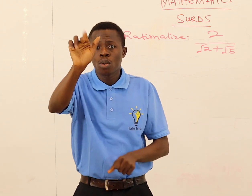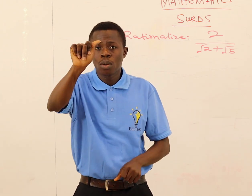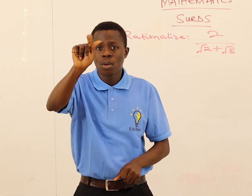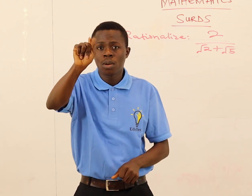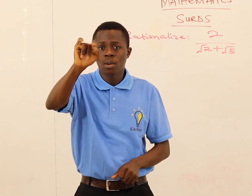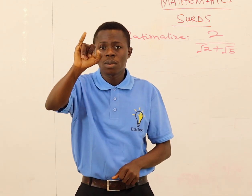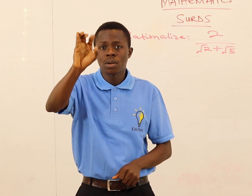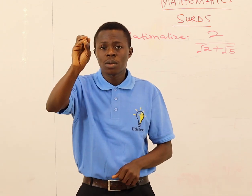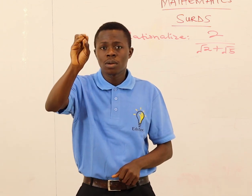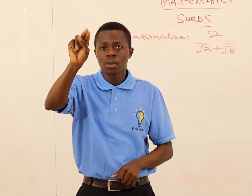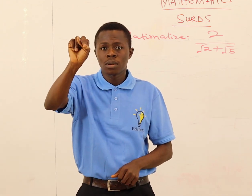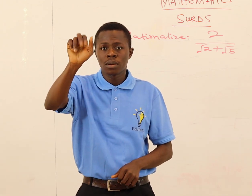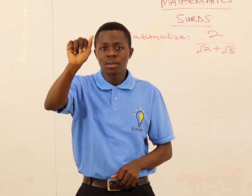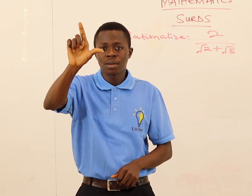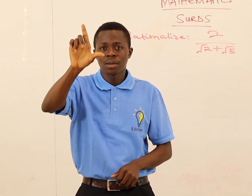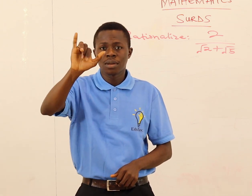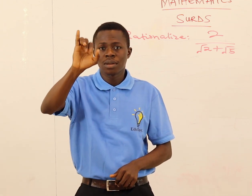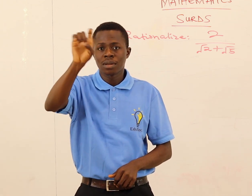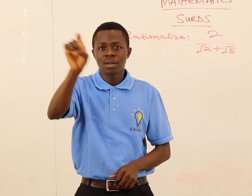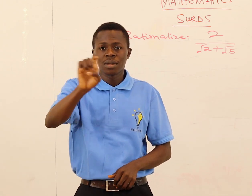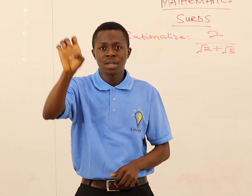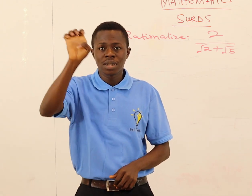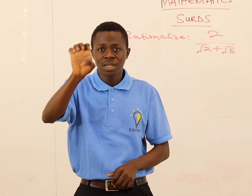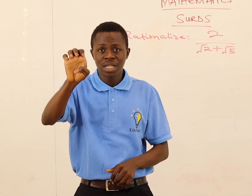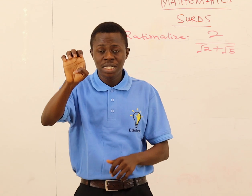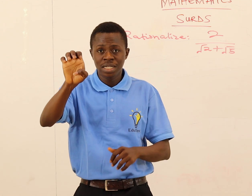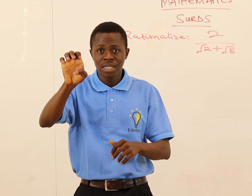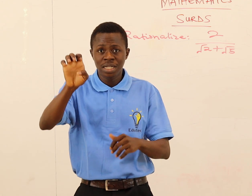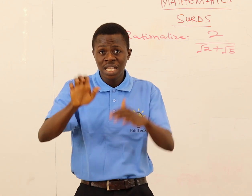to rationalize sets.